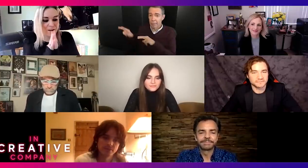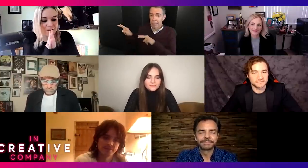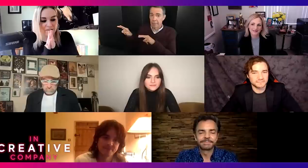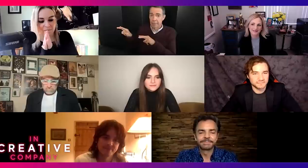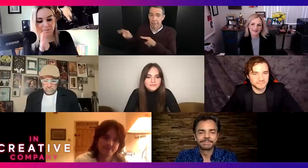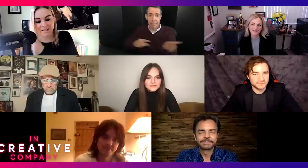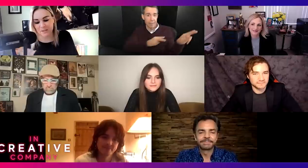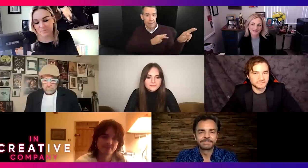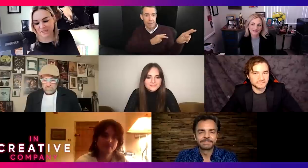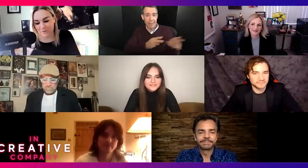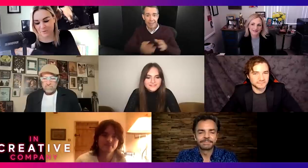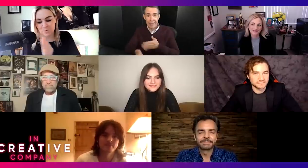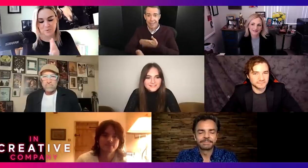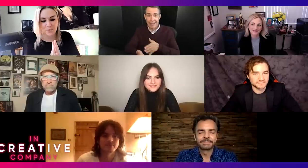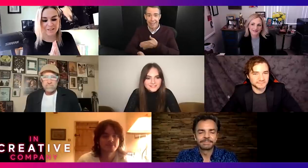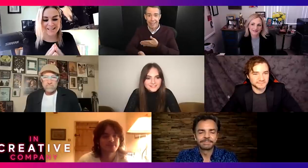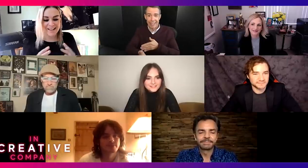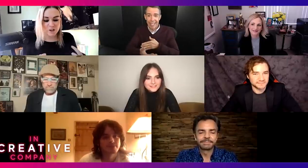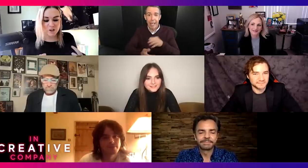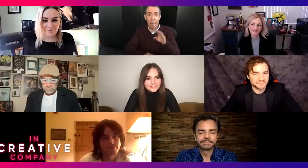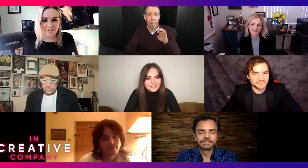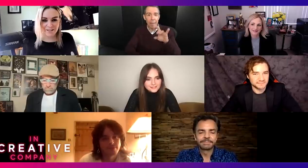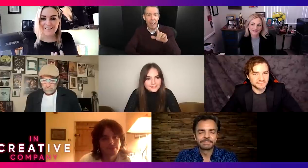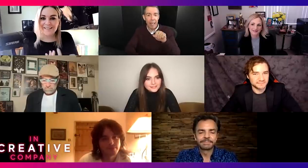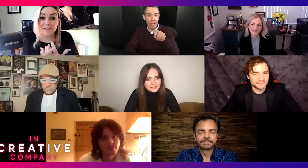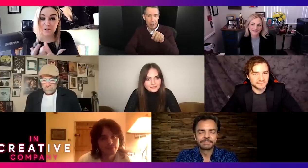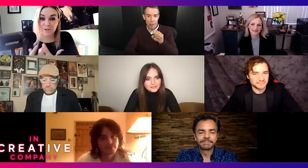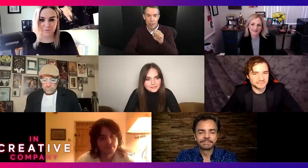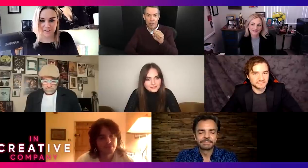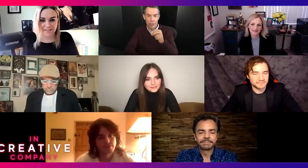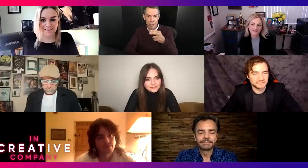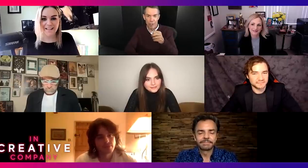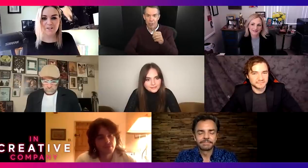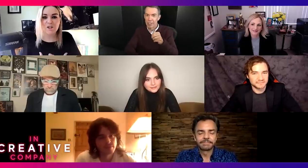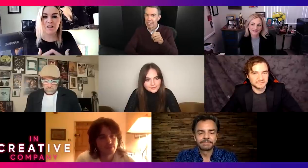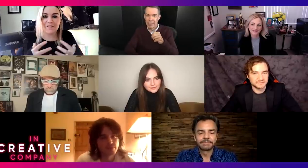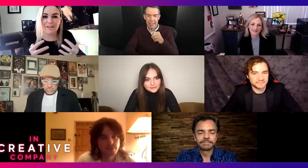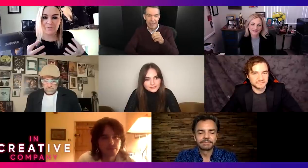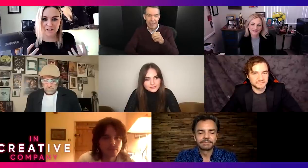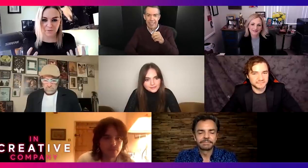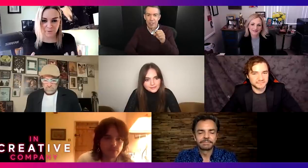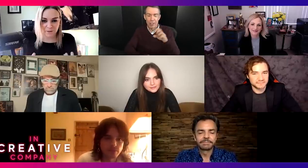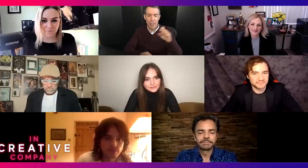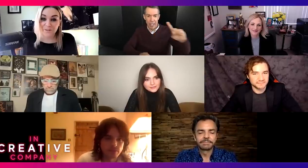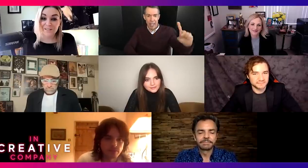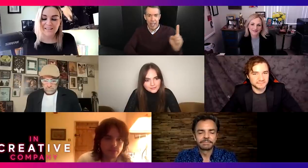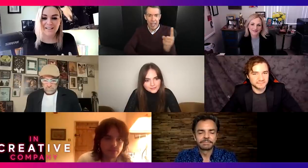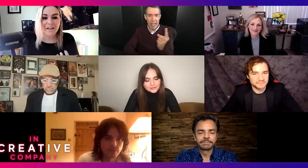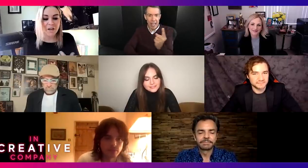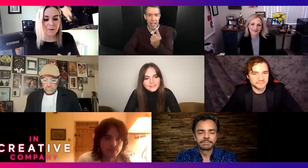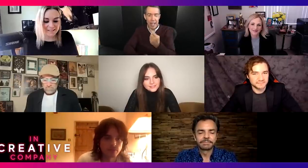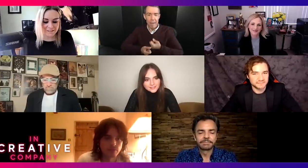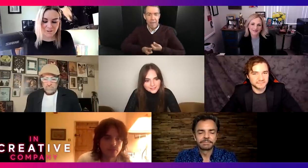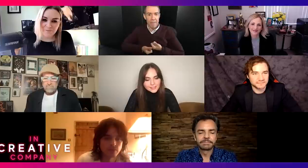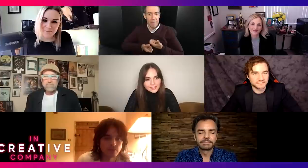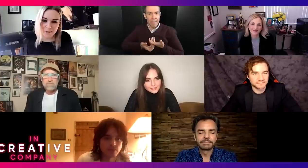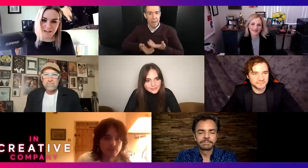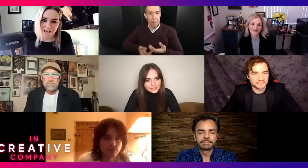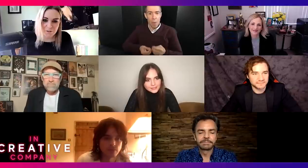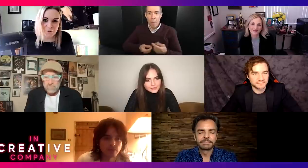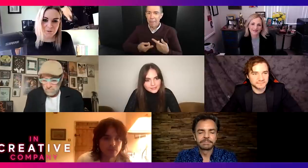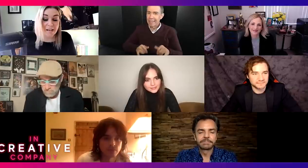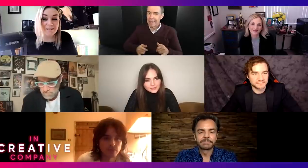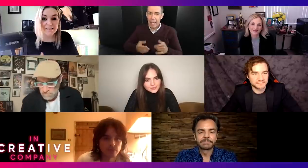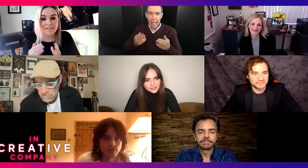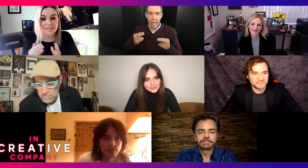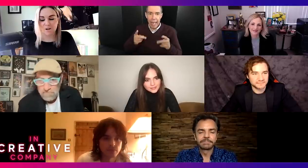You know, and Emilia, particularly with your performance, she even still at the music recital at the end, she comes out of herself a bit more physically, but still kind of keeps her